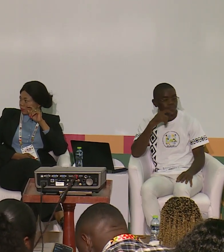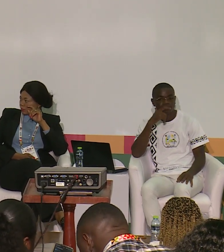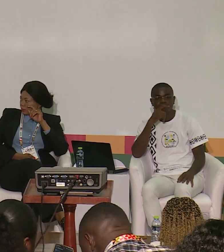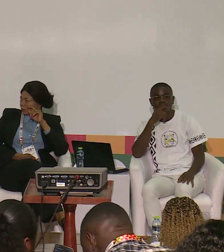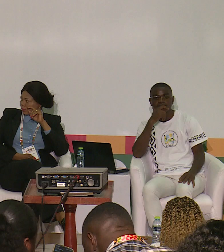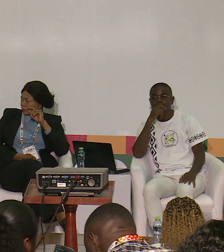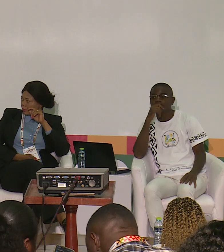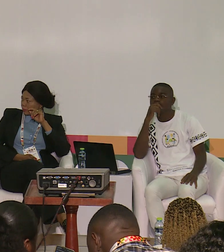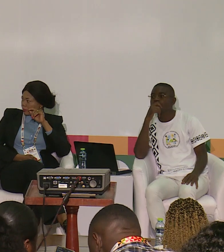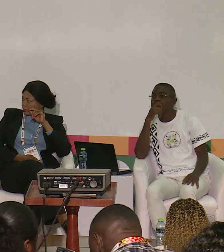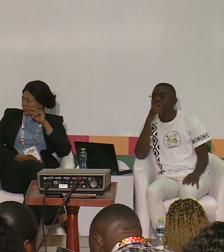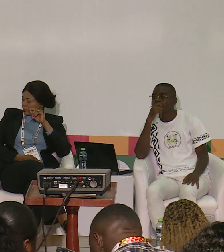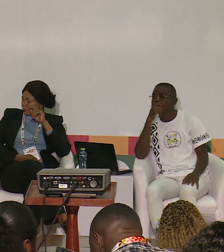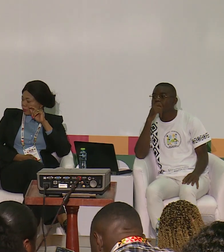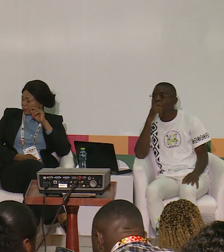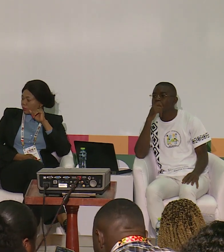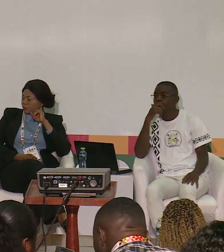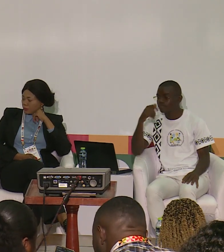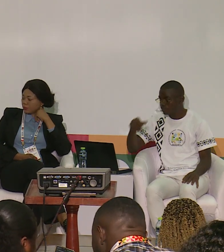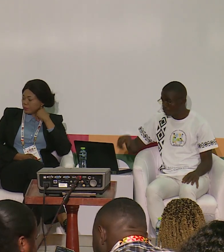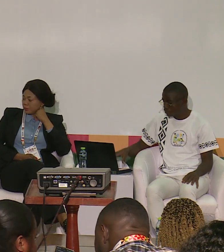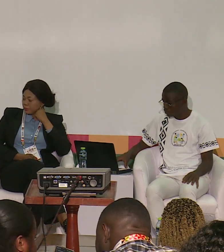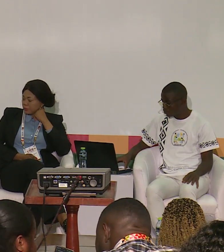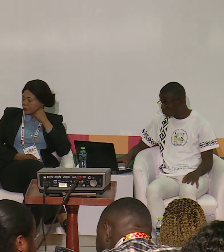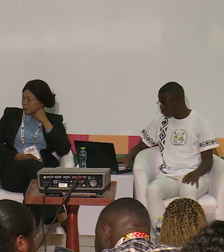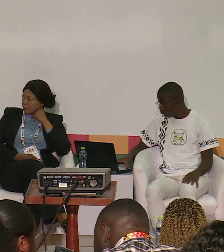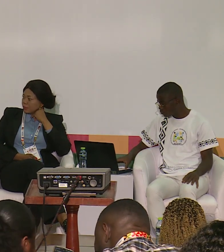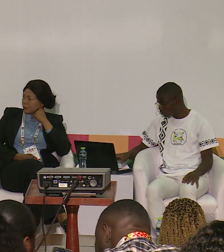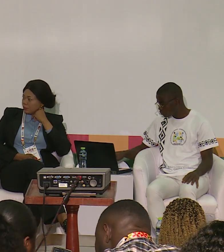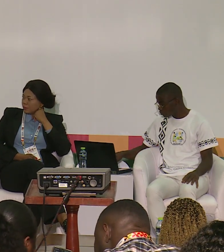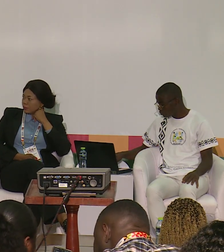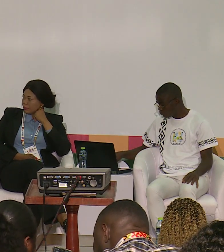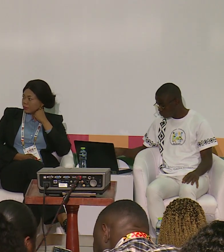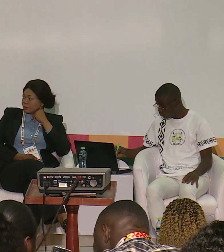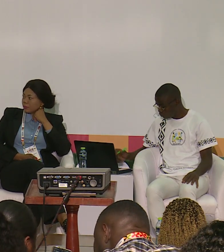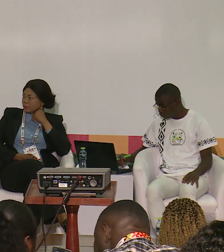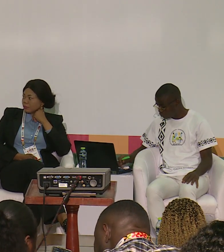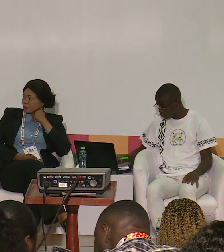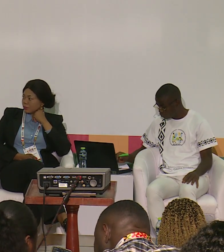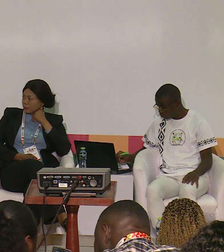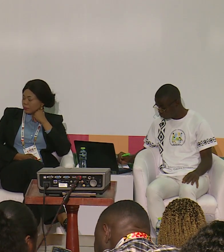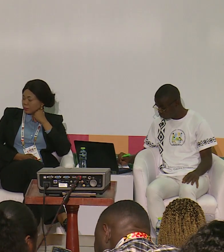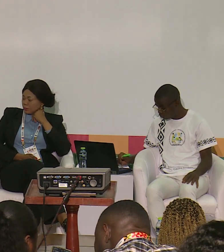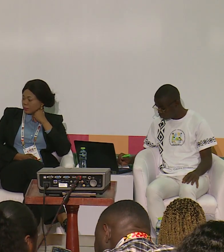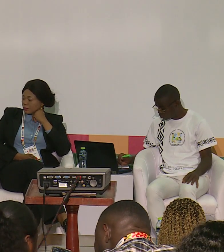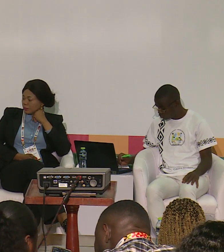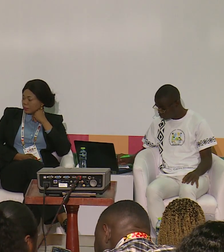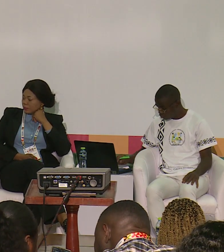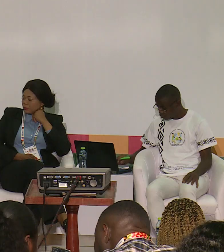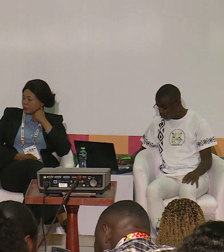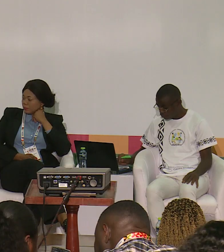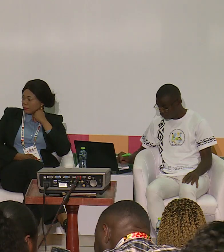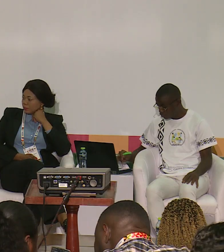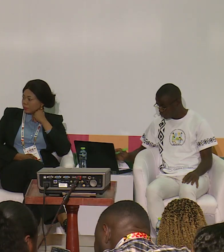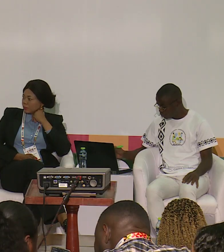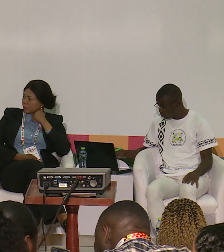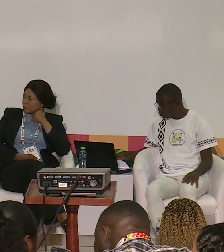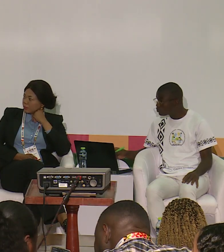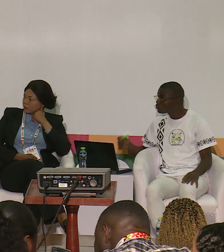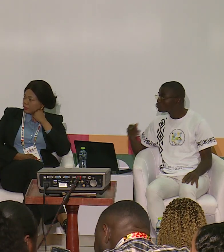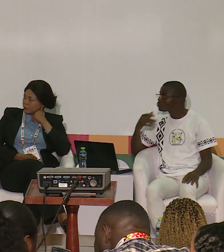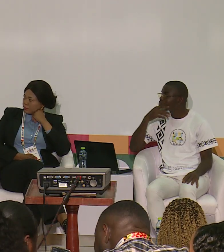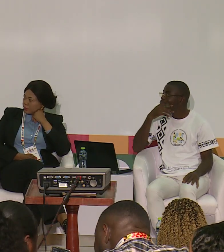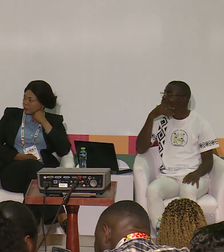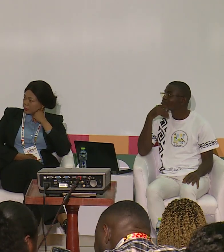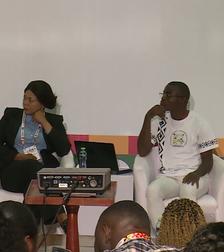No tenemos marca registrada, no se prohíbe. Con el apoyo de UNICEF se ha producido. Lo tengo